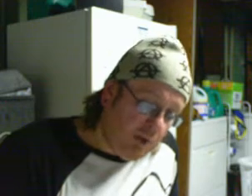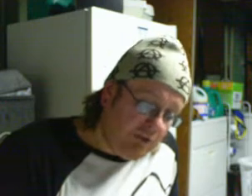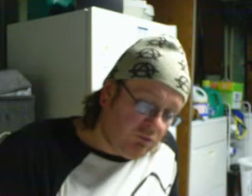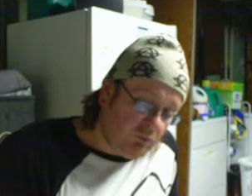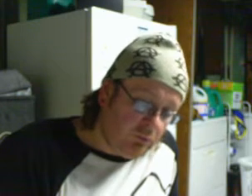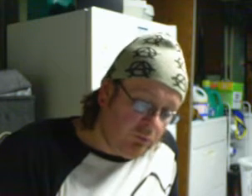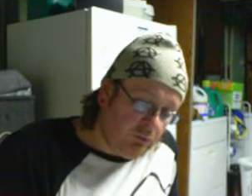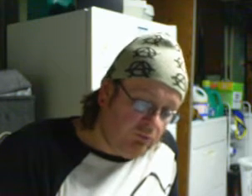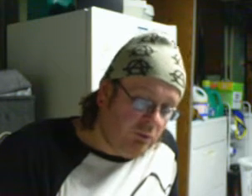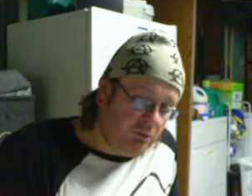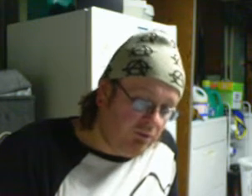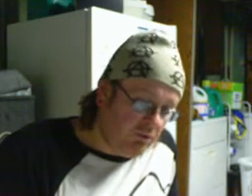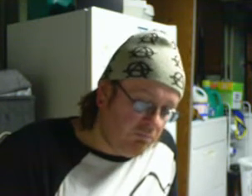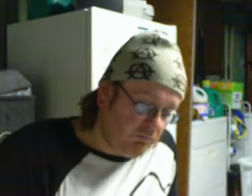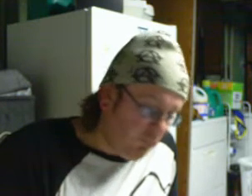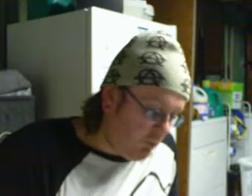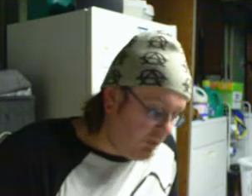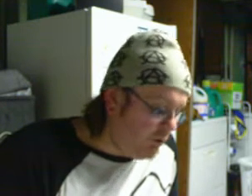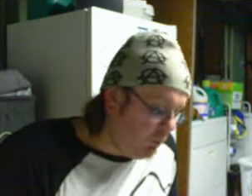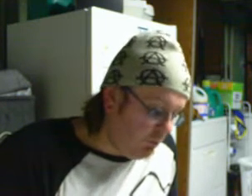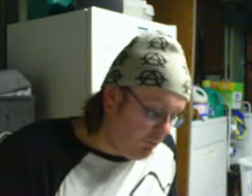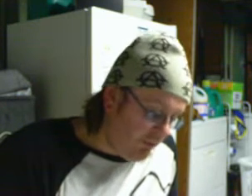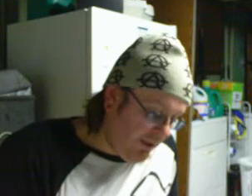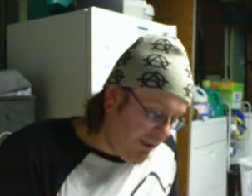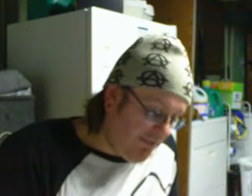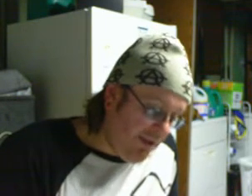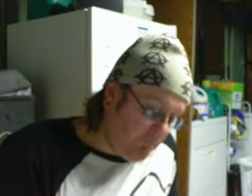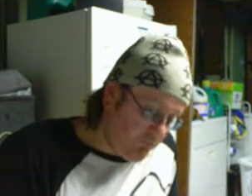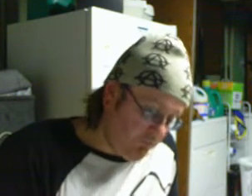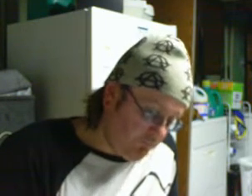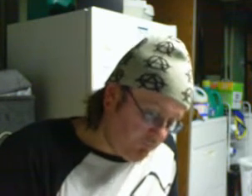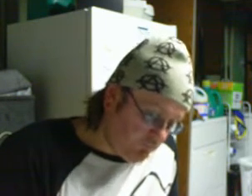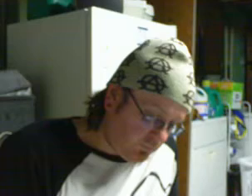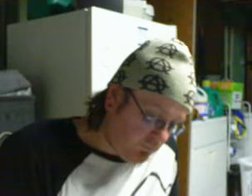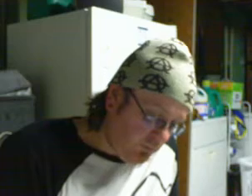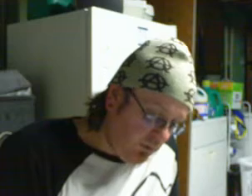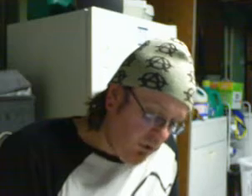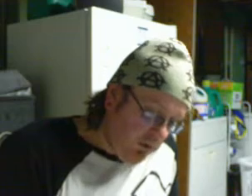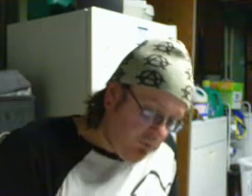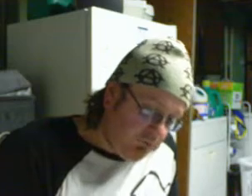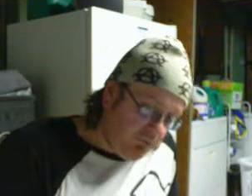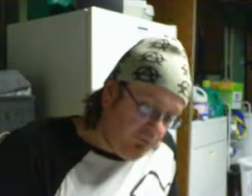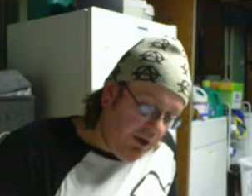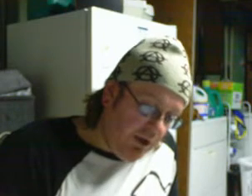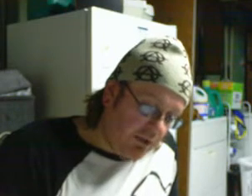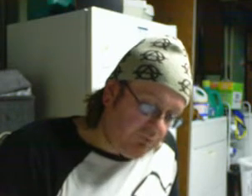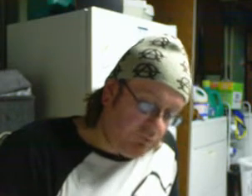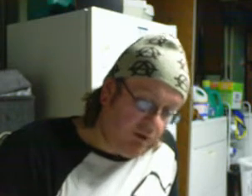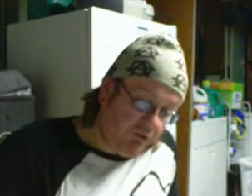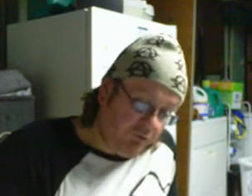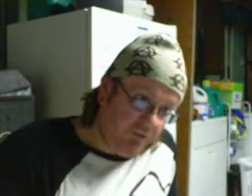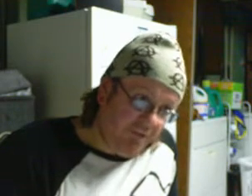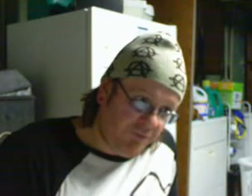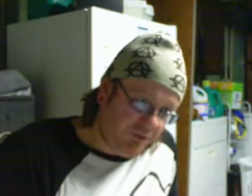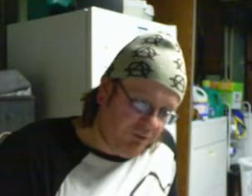and shrewd as no one has done before, and no one will have after you. What you have not asked for, I shall give you